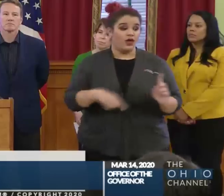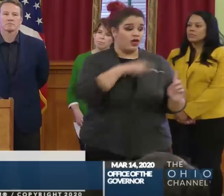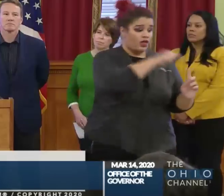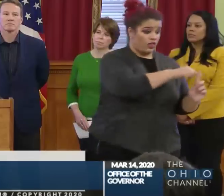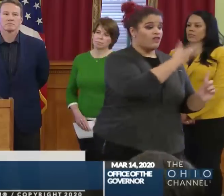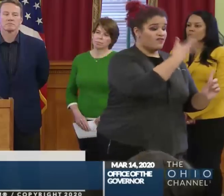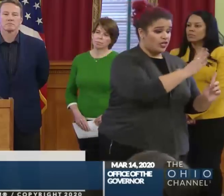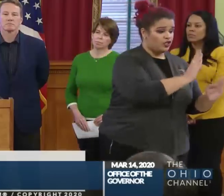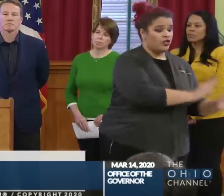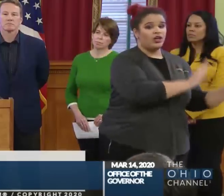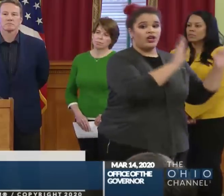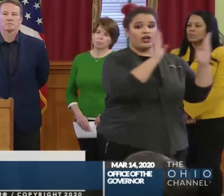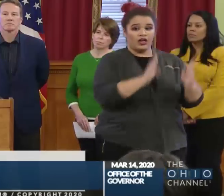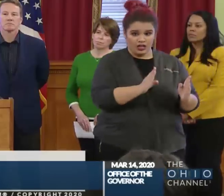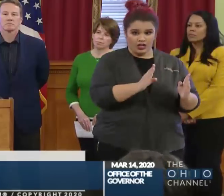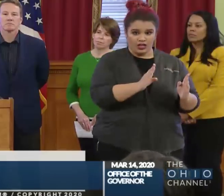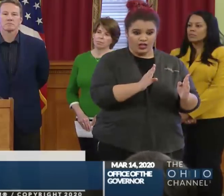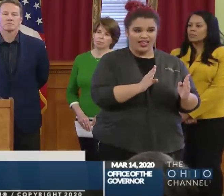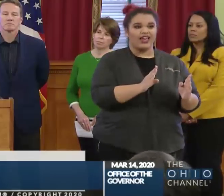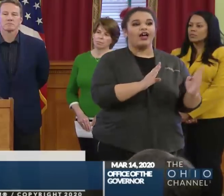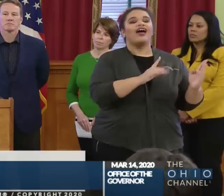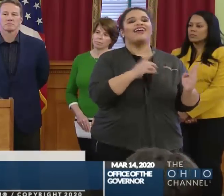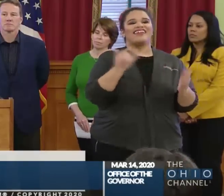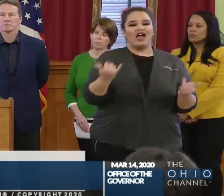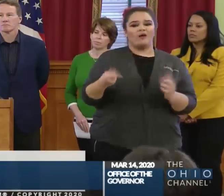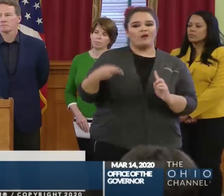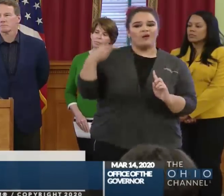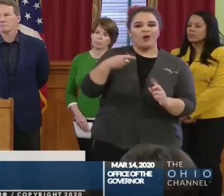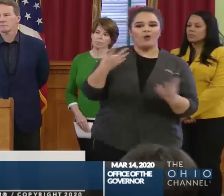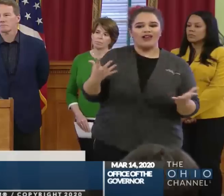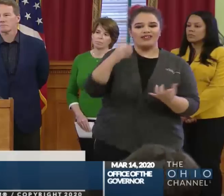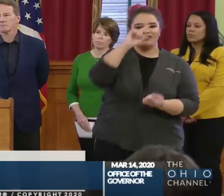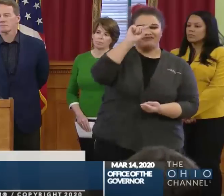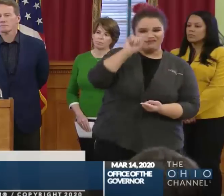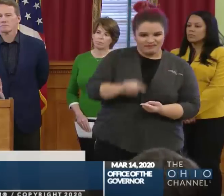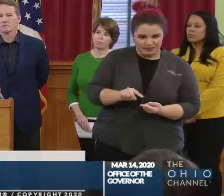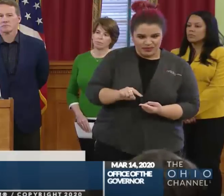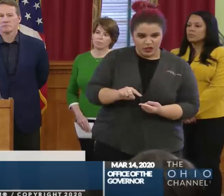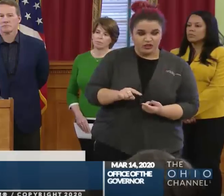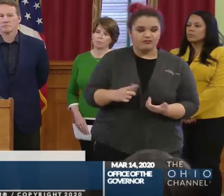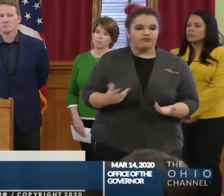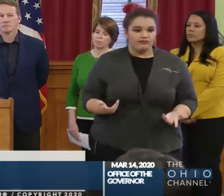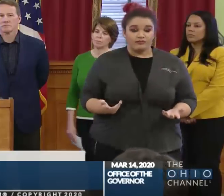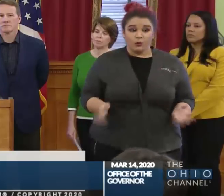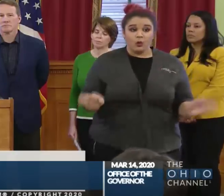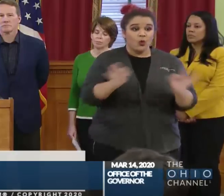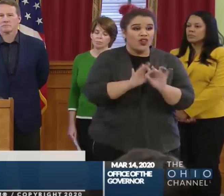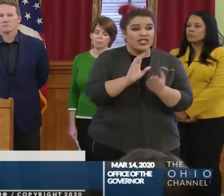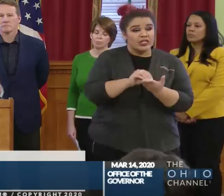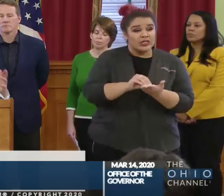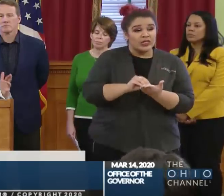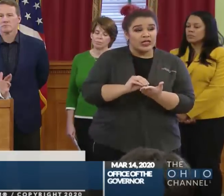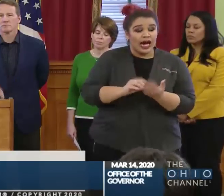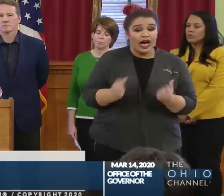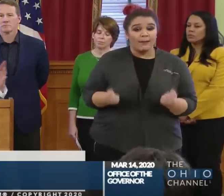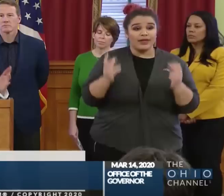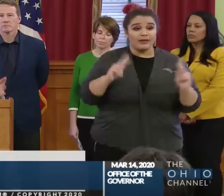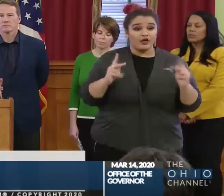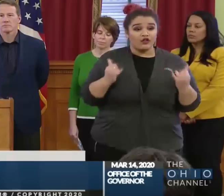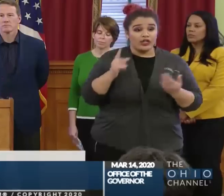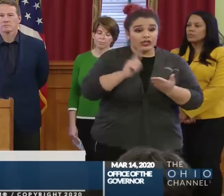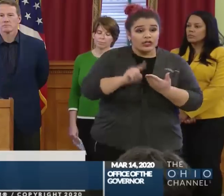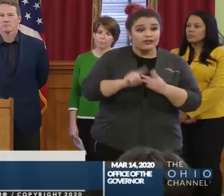not of the greatest public health benefit anymore to go after every PUI. And there's just, the numbers are, you know, they were way